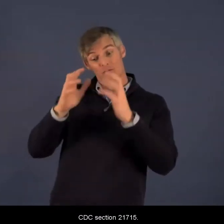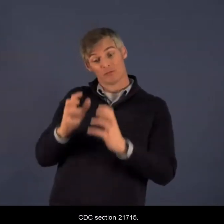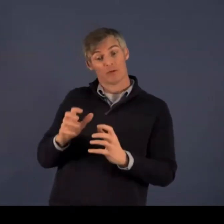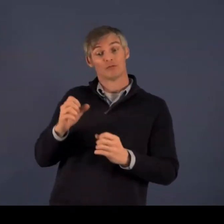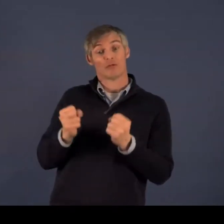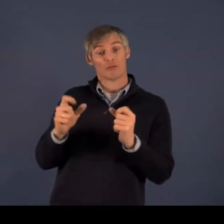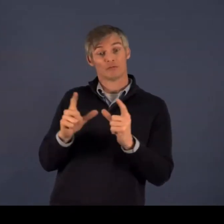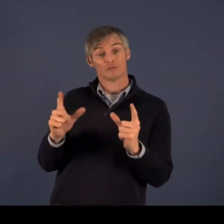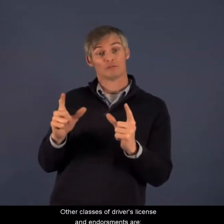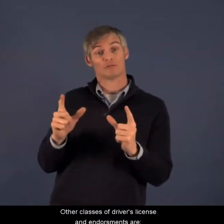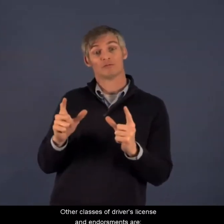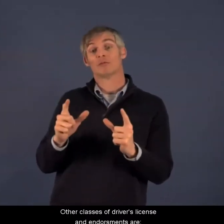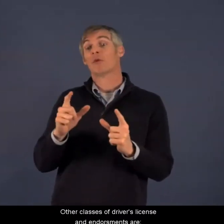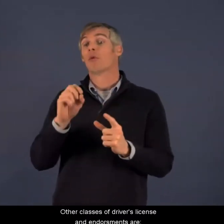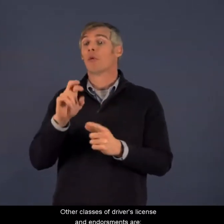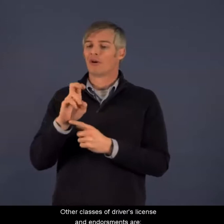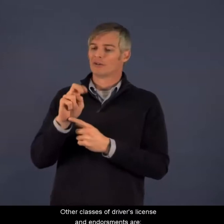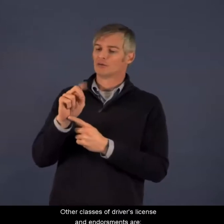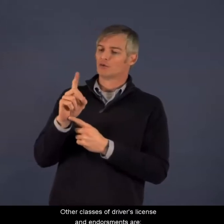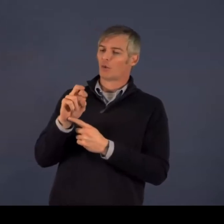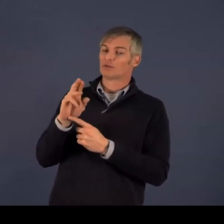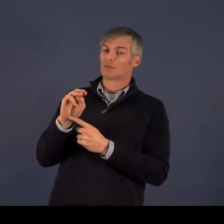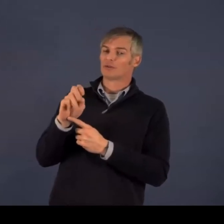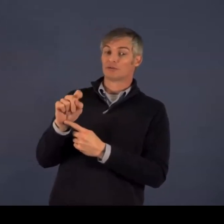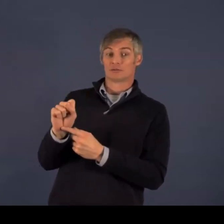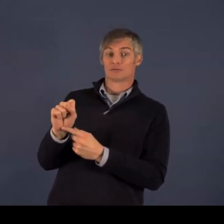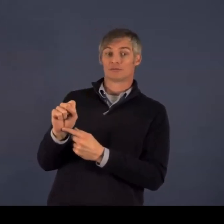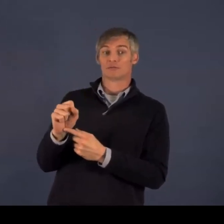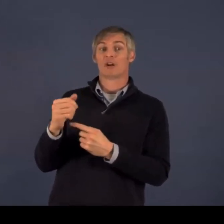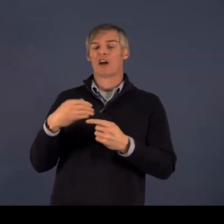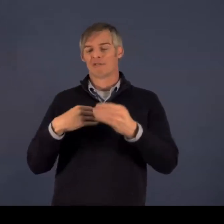21715B. Other classes of driver's licenses or endorsements are